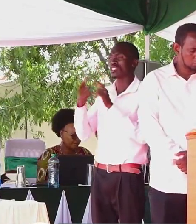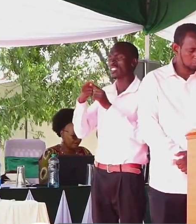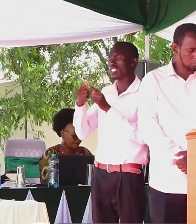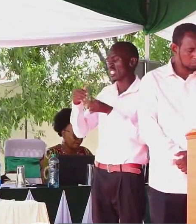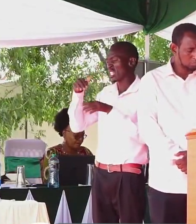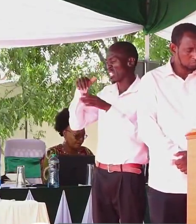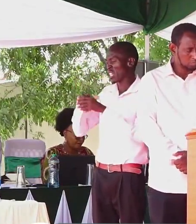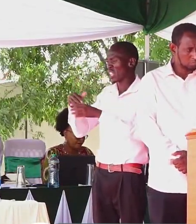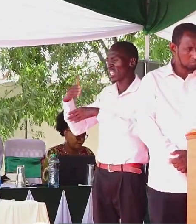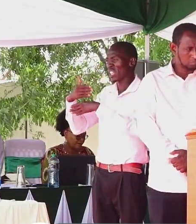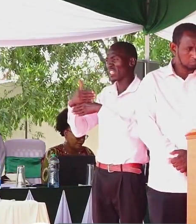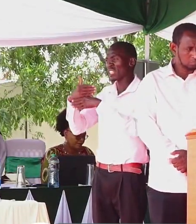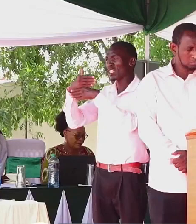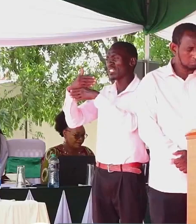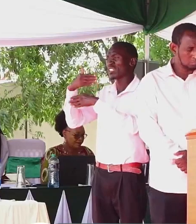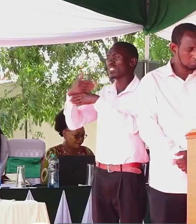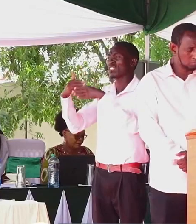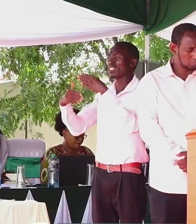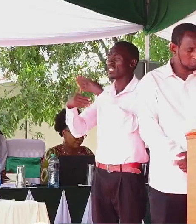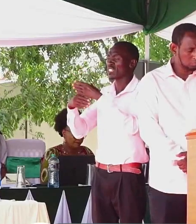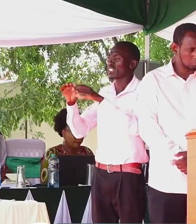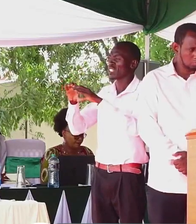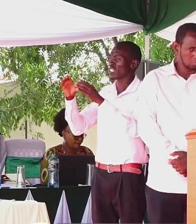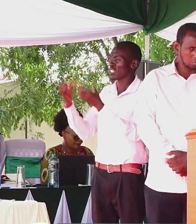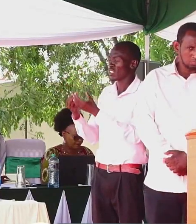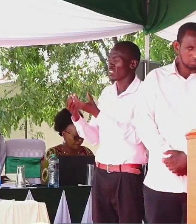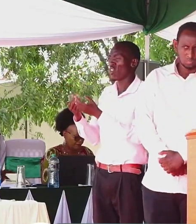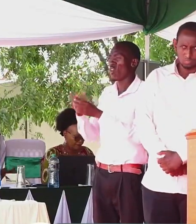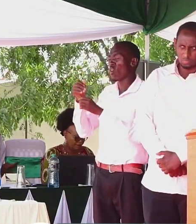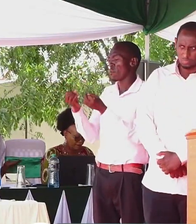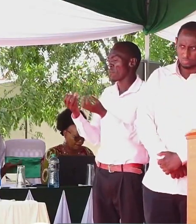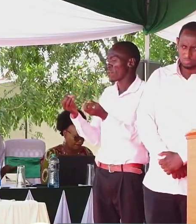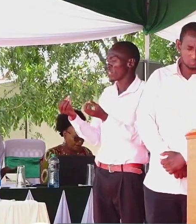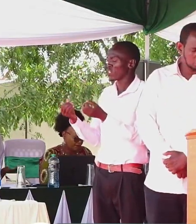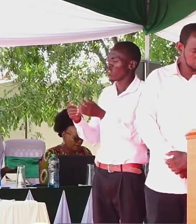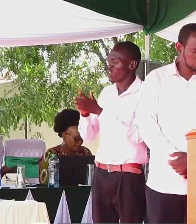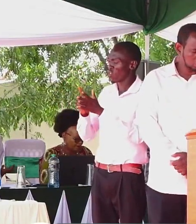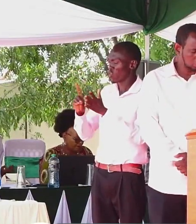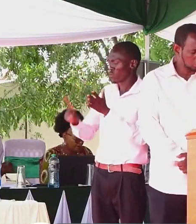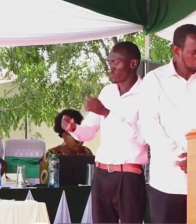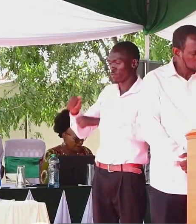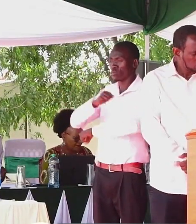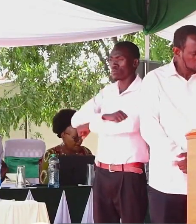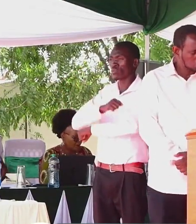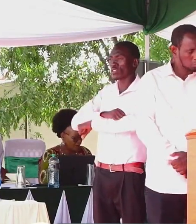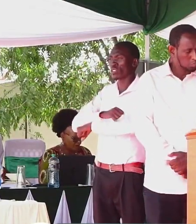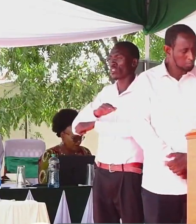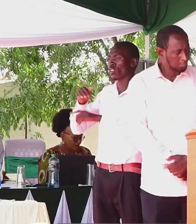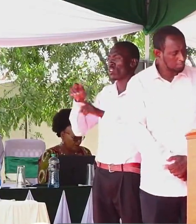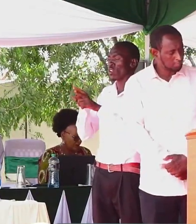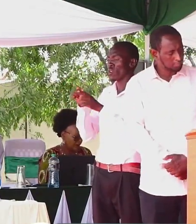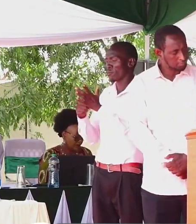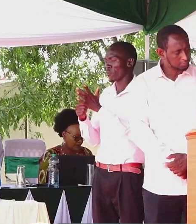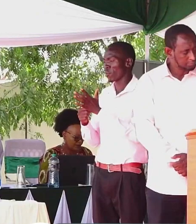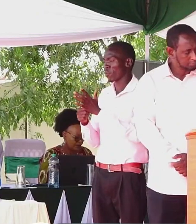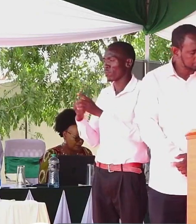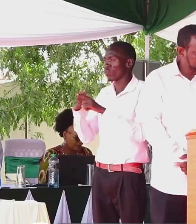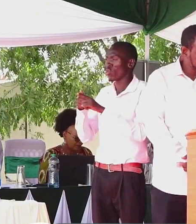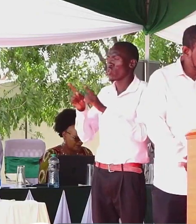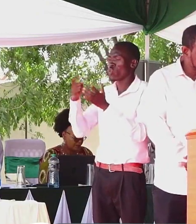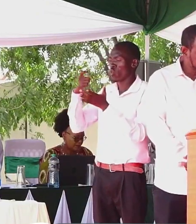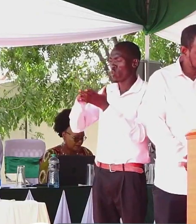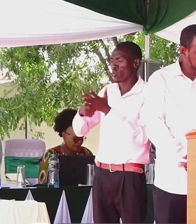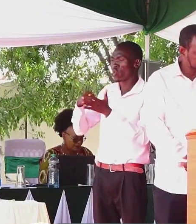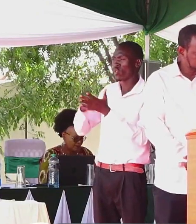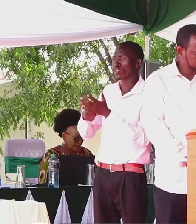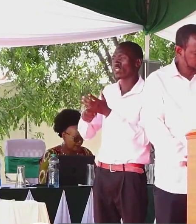infrastructure, and we have high number of dropout rate, as I have told you. Then there is the issue of course, we